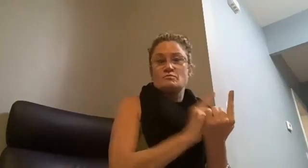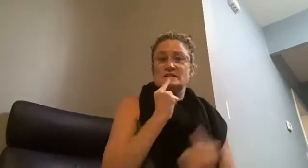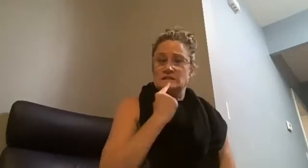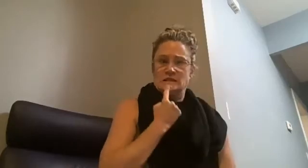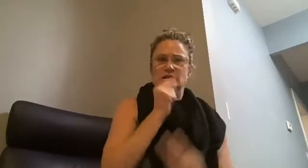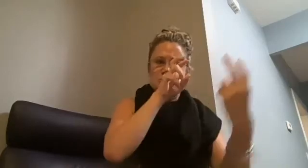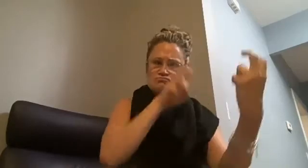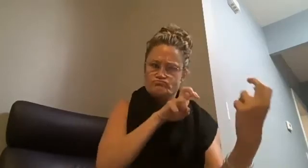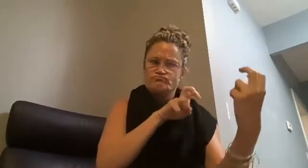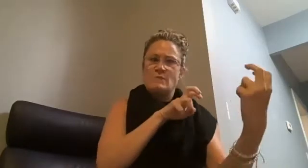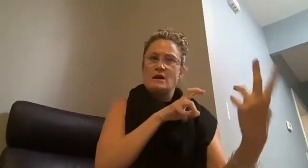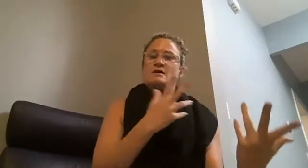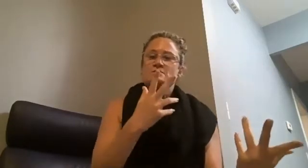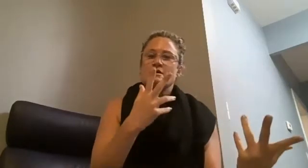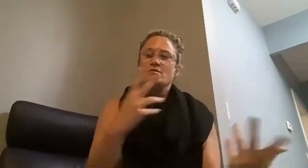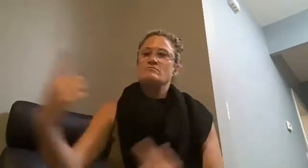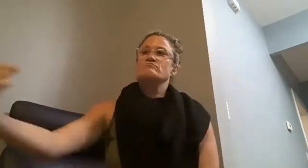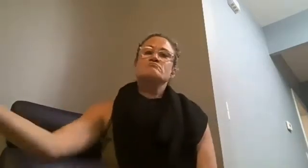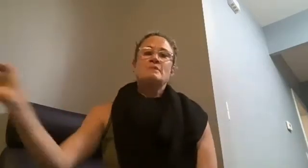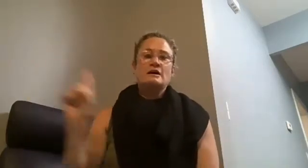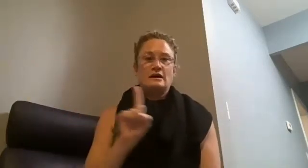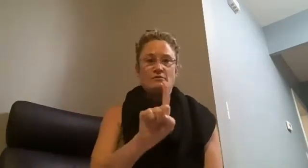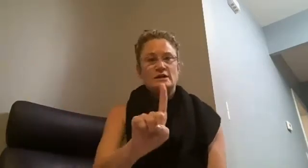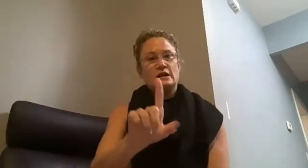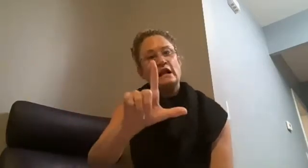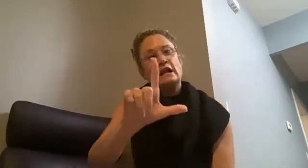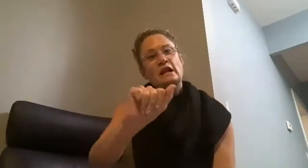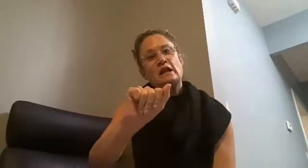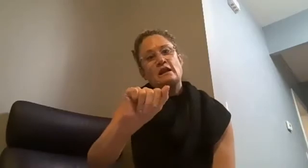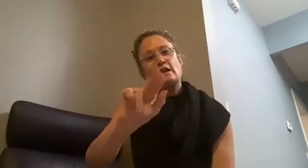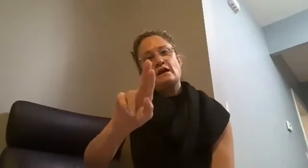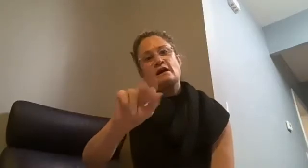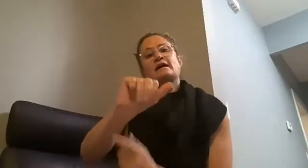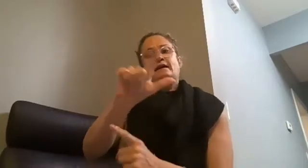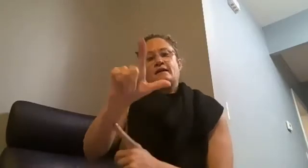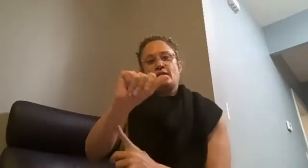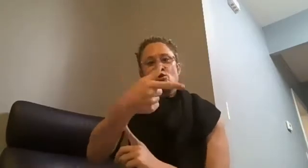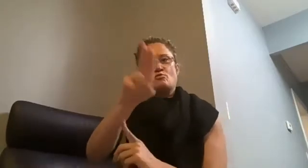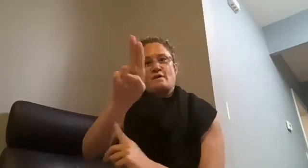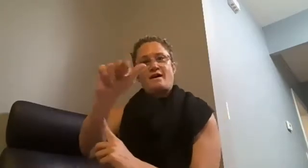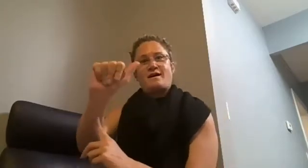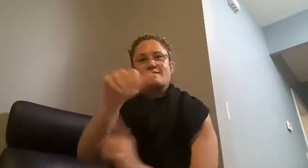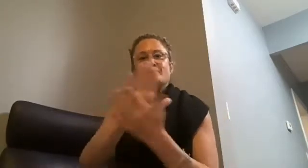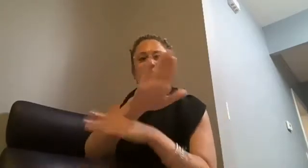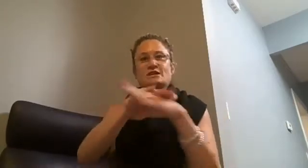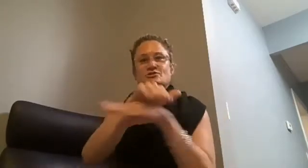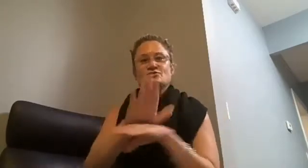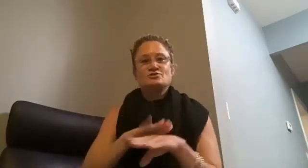so I made my way down to Laguna Beach where he lived, and him and I were walking along this really kind of idyllic boardwalk in Laguna